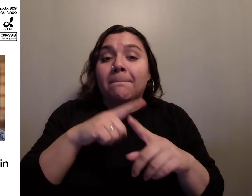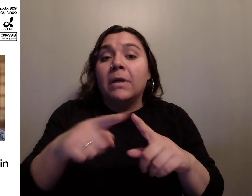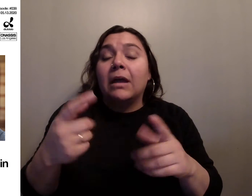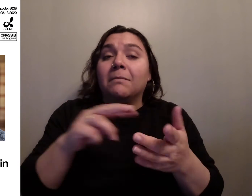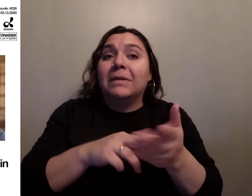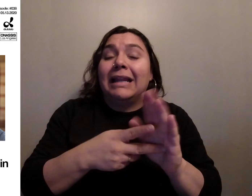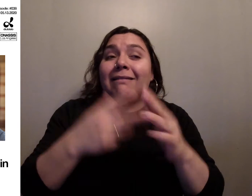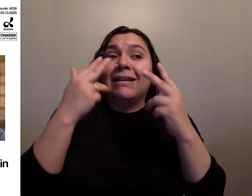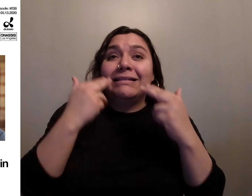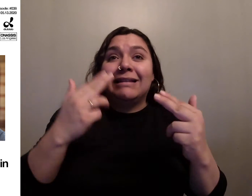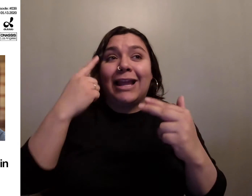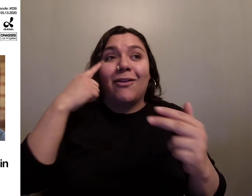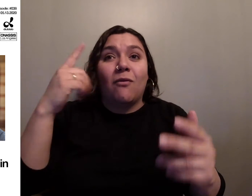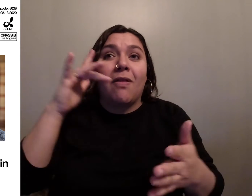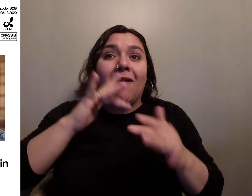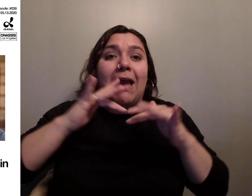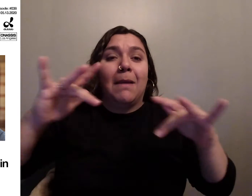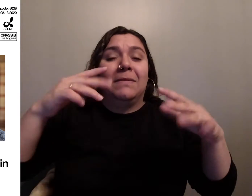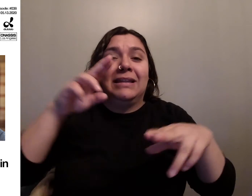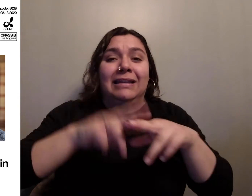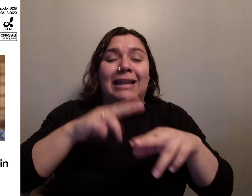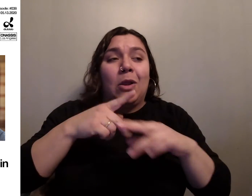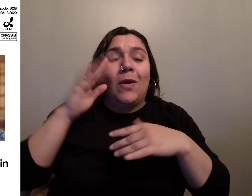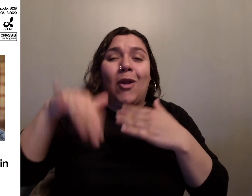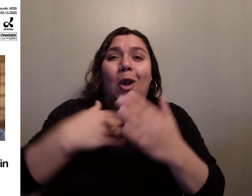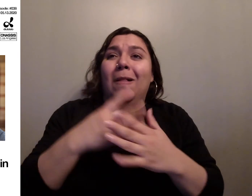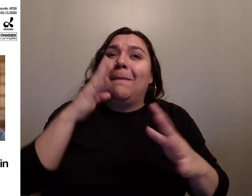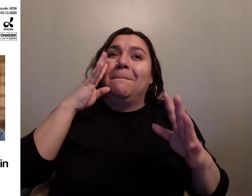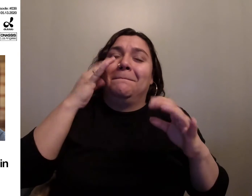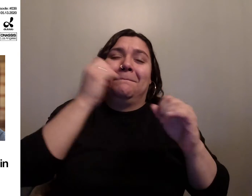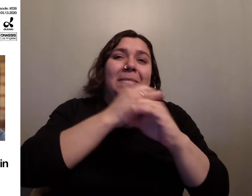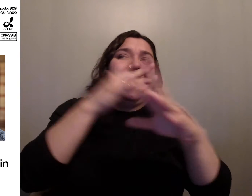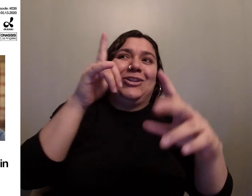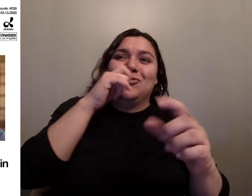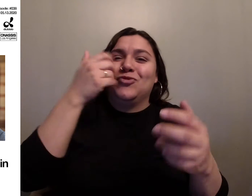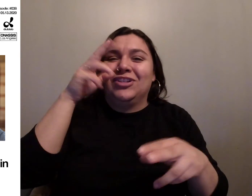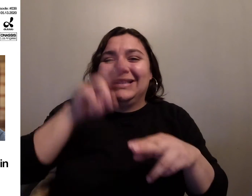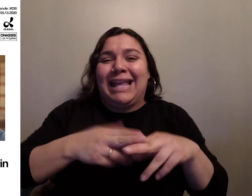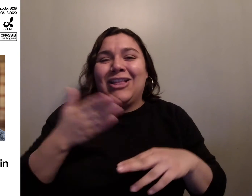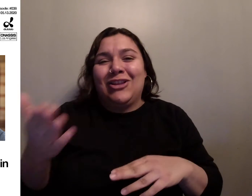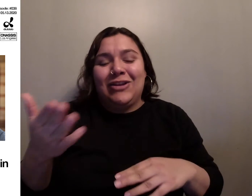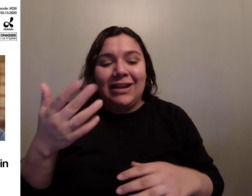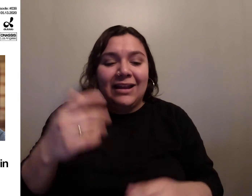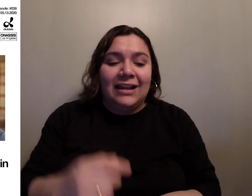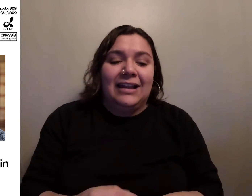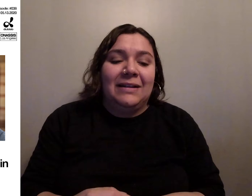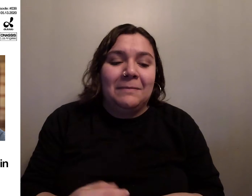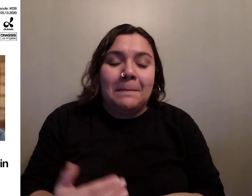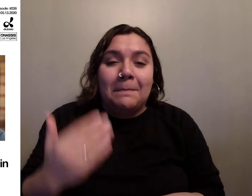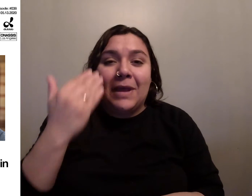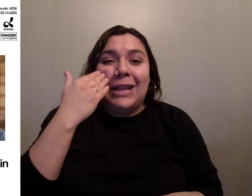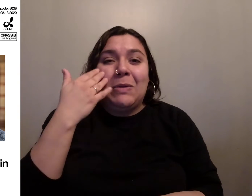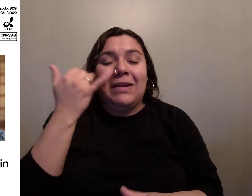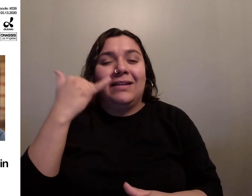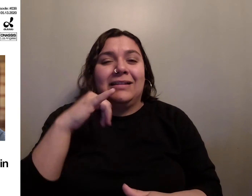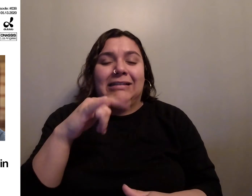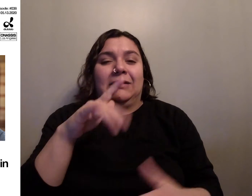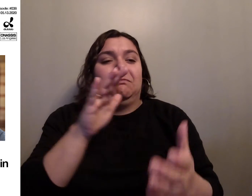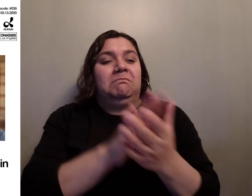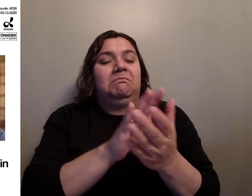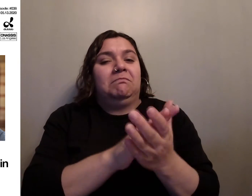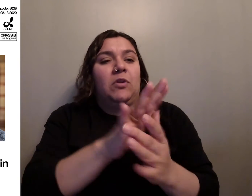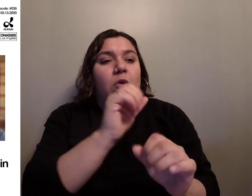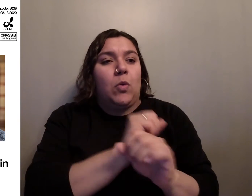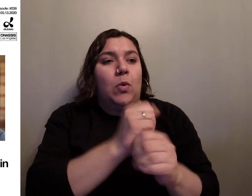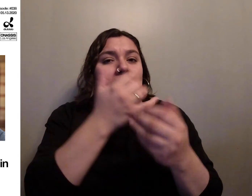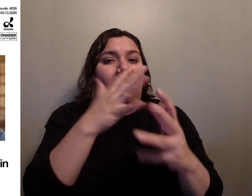come, obviously. And so they sang to those empty seats, and we all imagined who would have been there, and knowing that we would make a